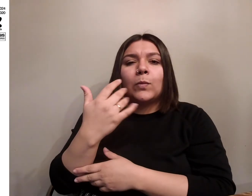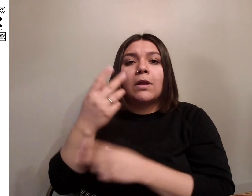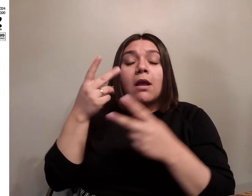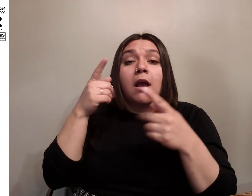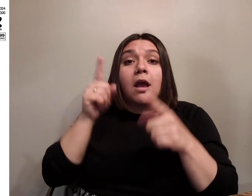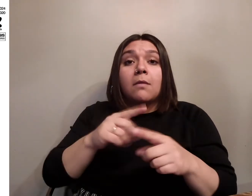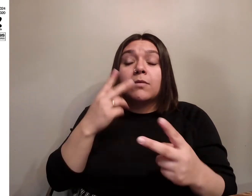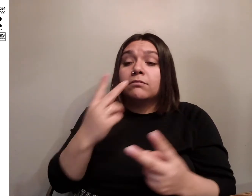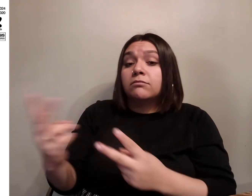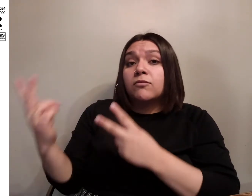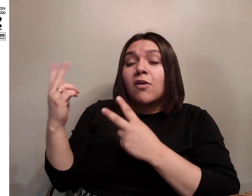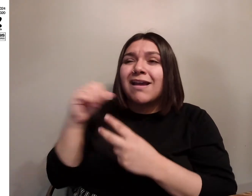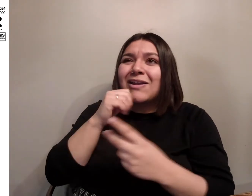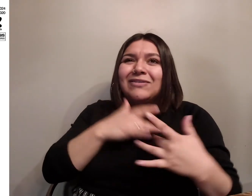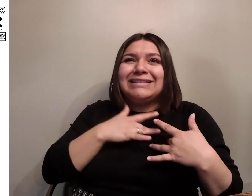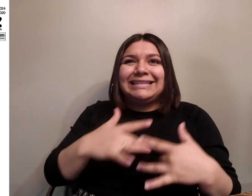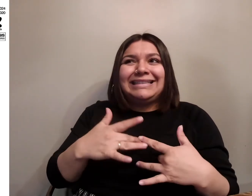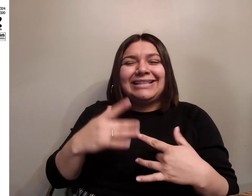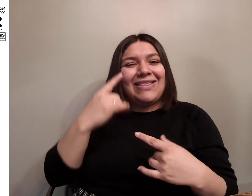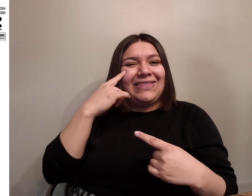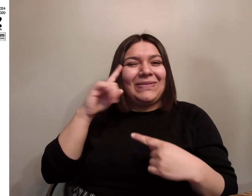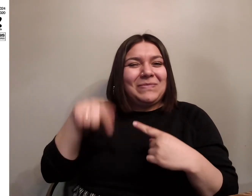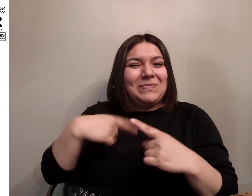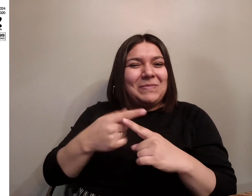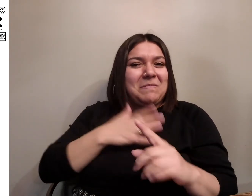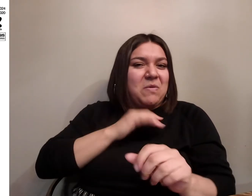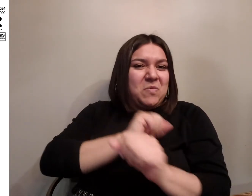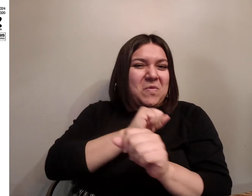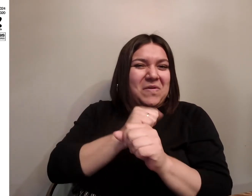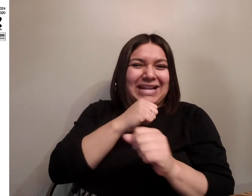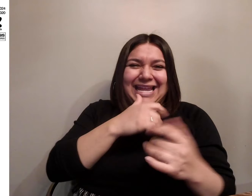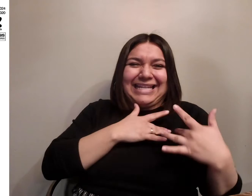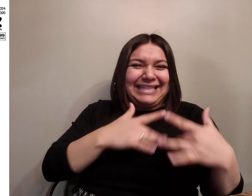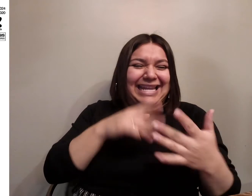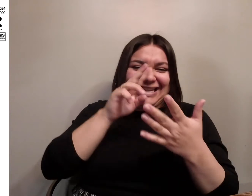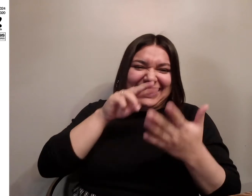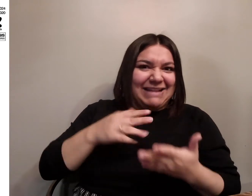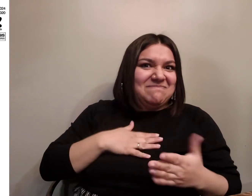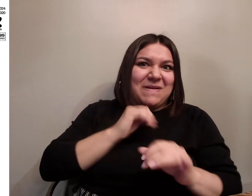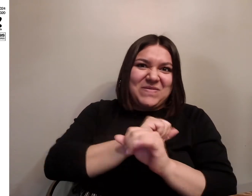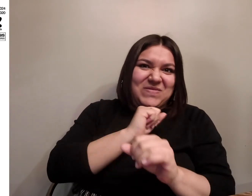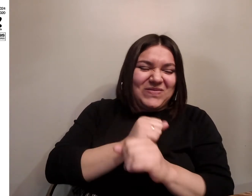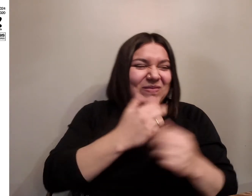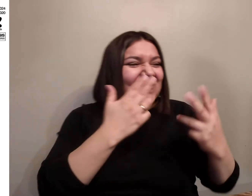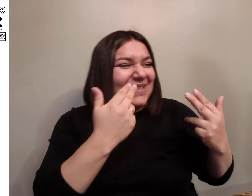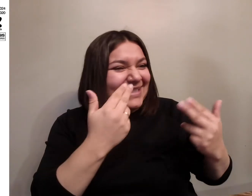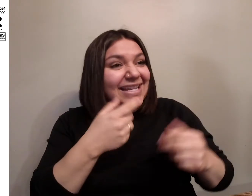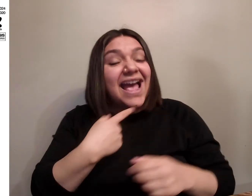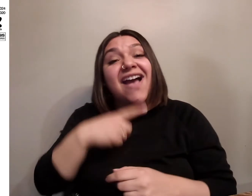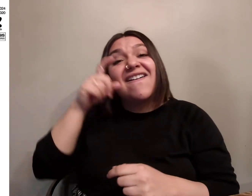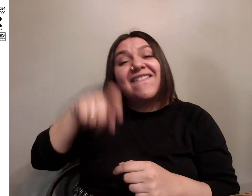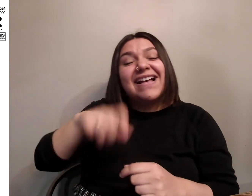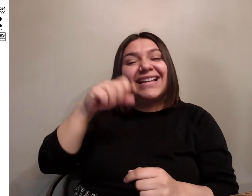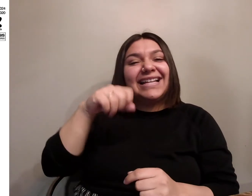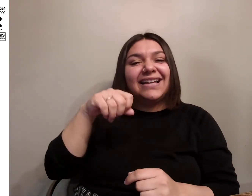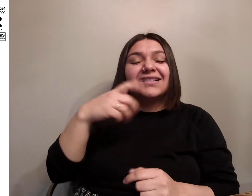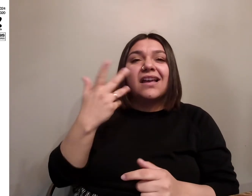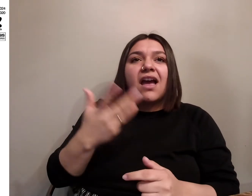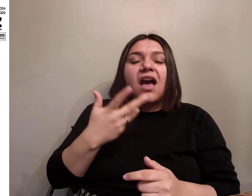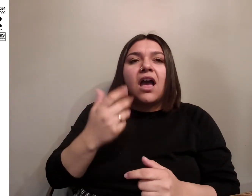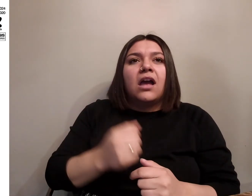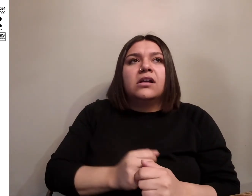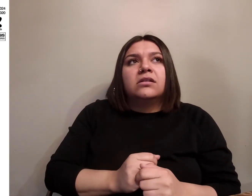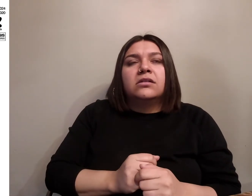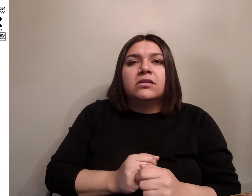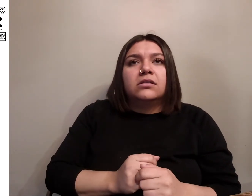when I look back, and I don't ordinarily look back at my own work very frequently, and